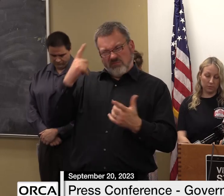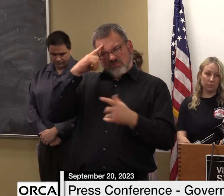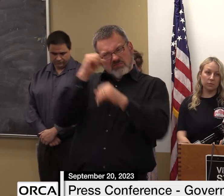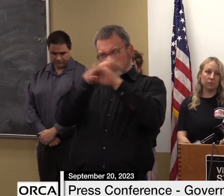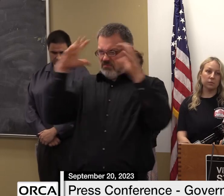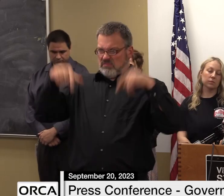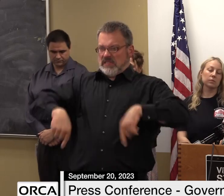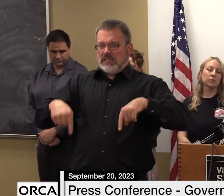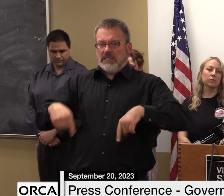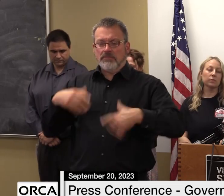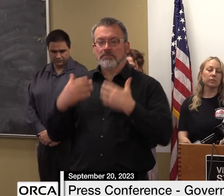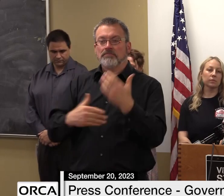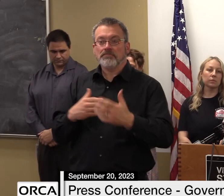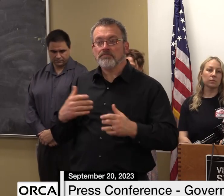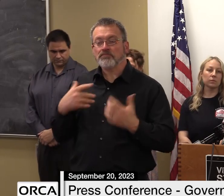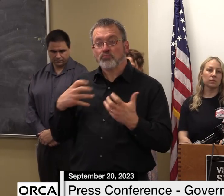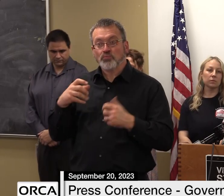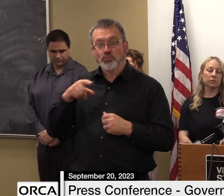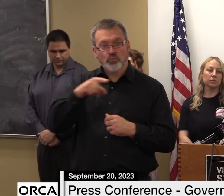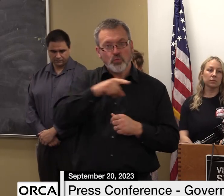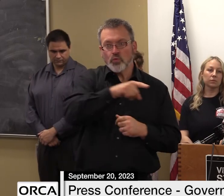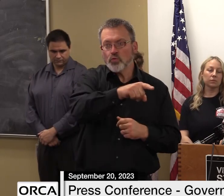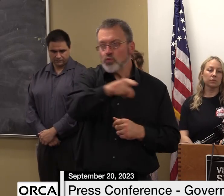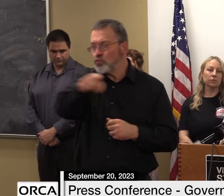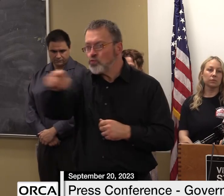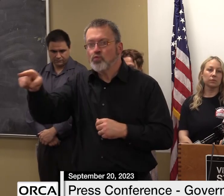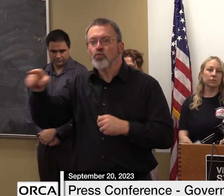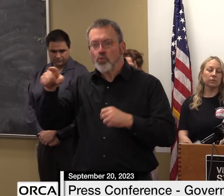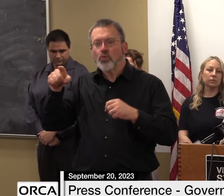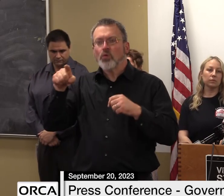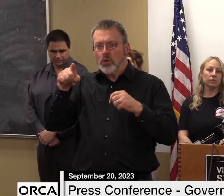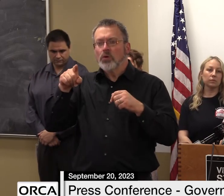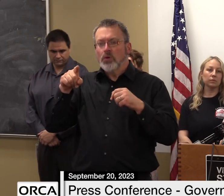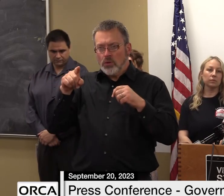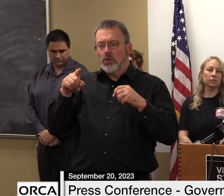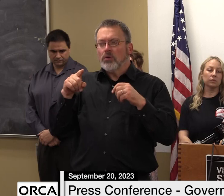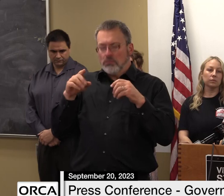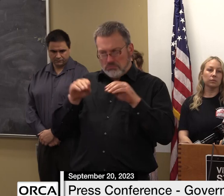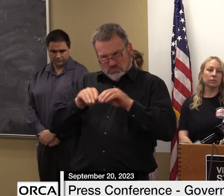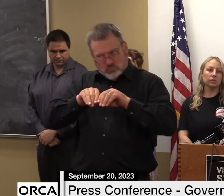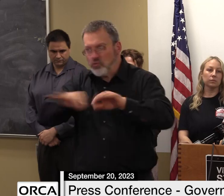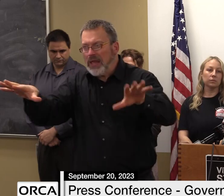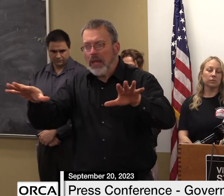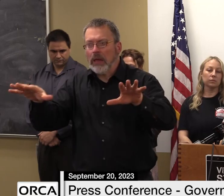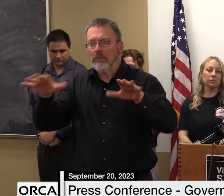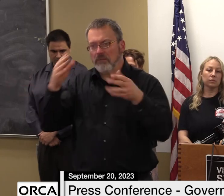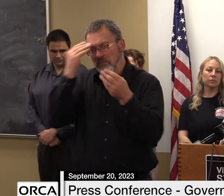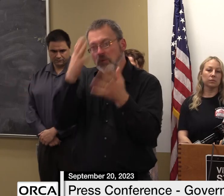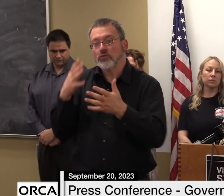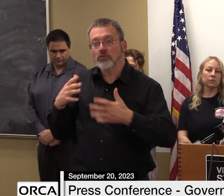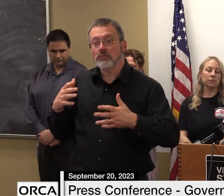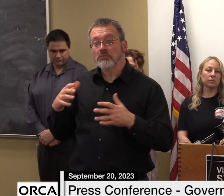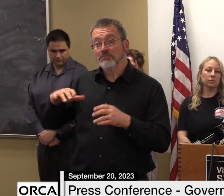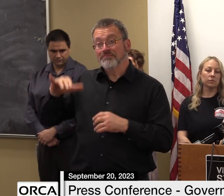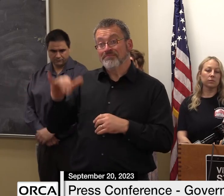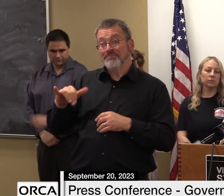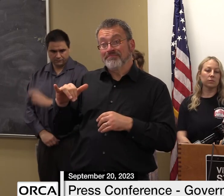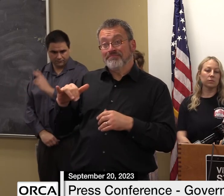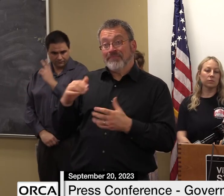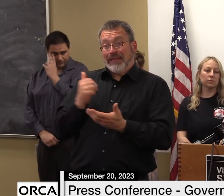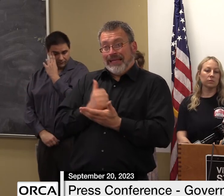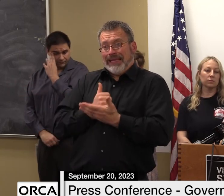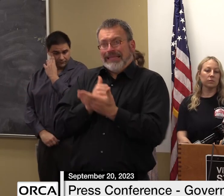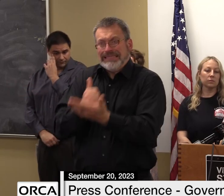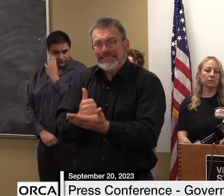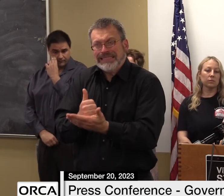to be able to put the word out to seek assistance from FEMA. Even if you've gotten assistance, you may be eligible for additional assistance.